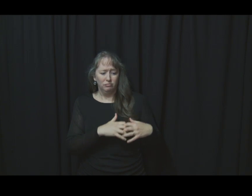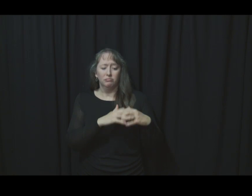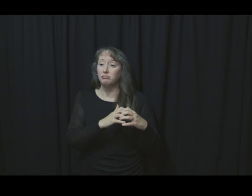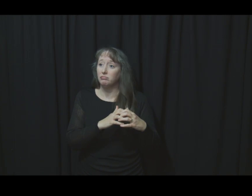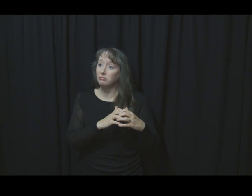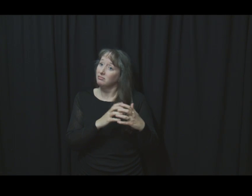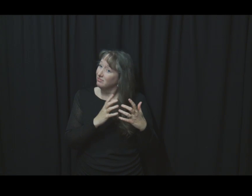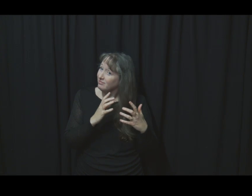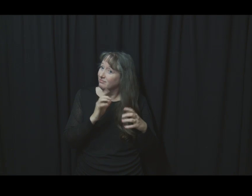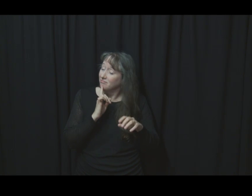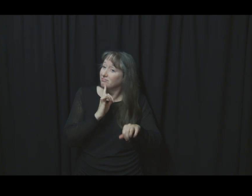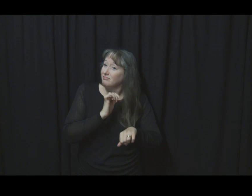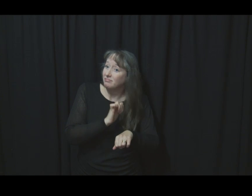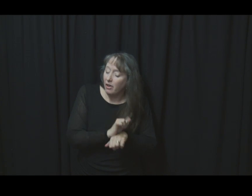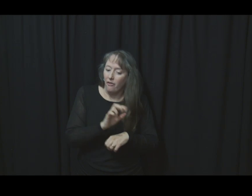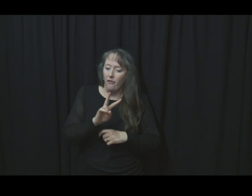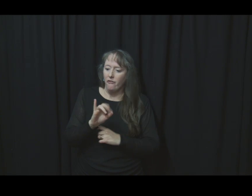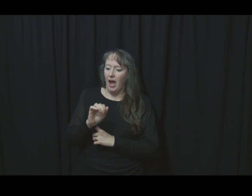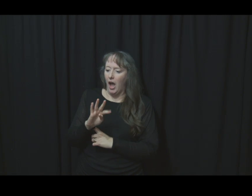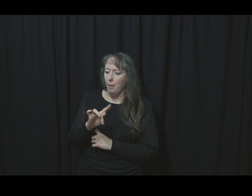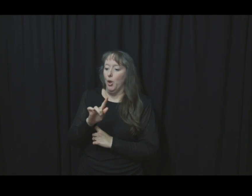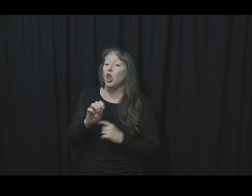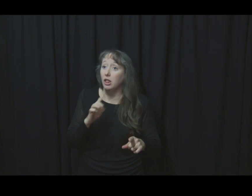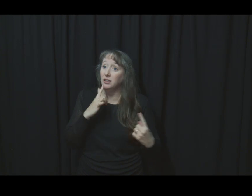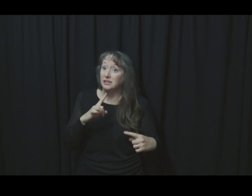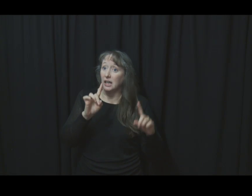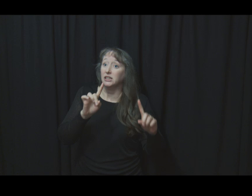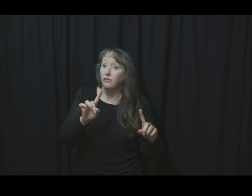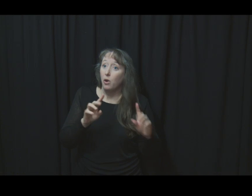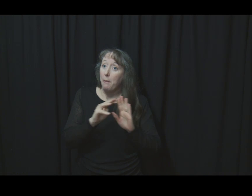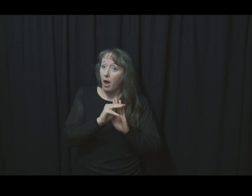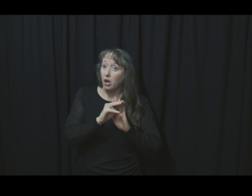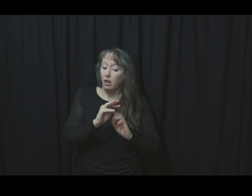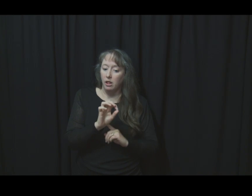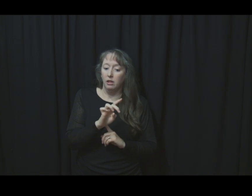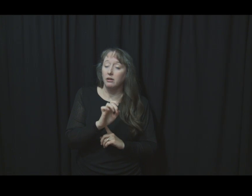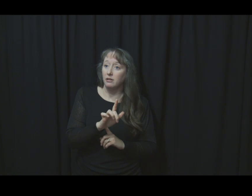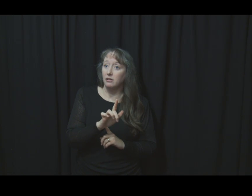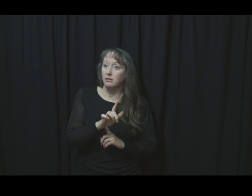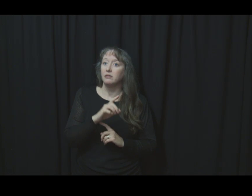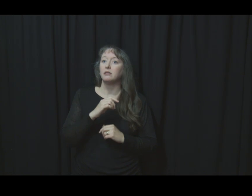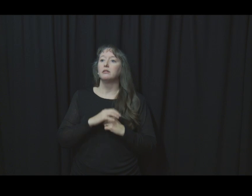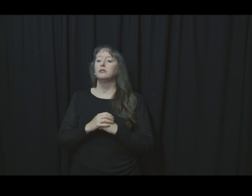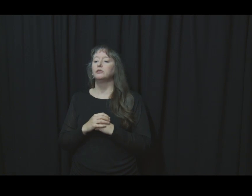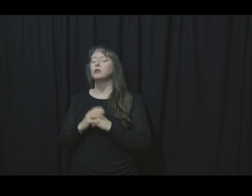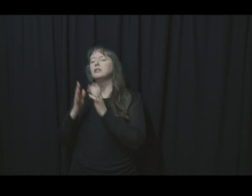era? You know, when this was first announced on the internet, there are lots of statements like this one